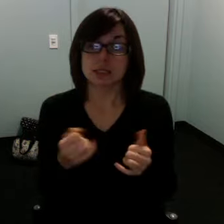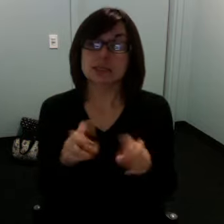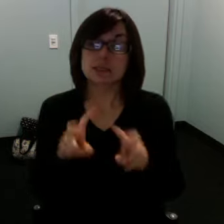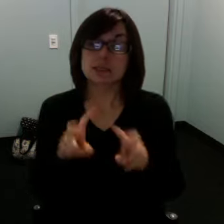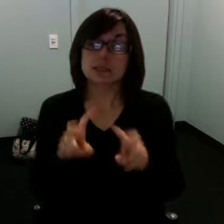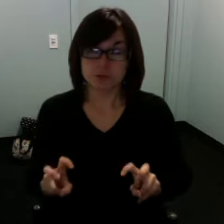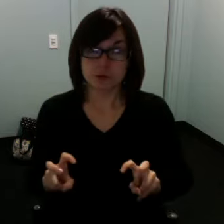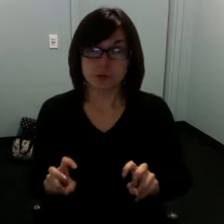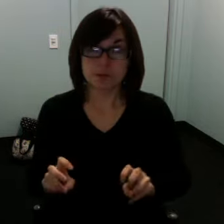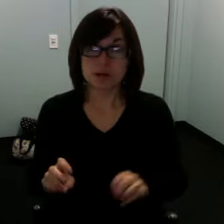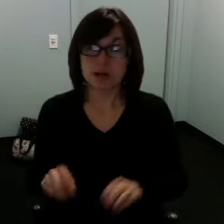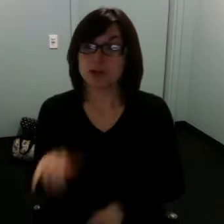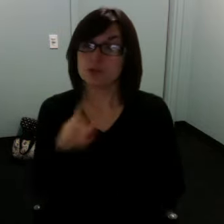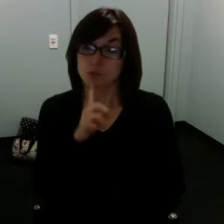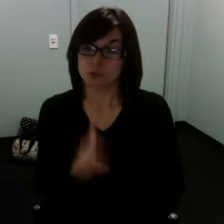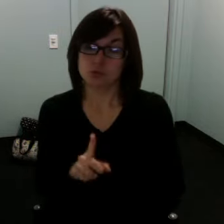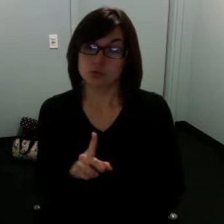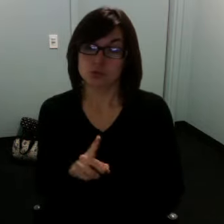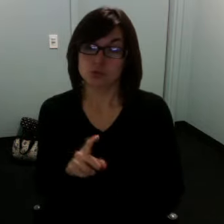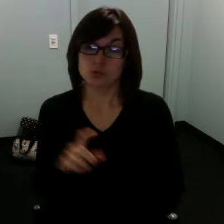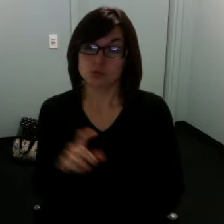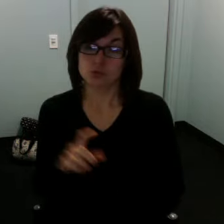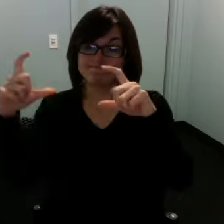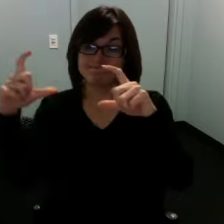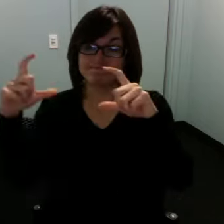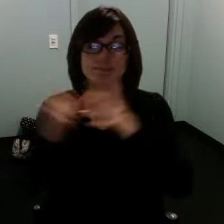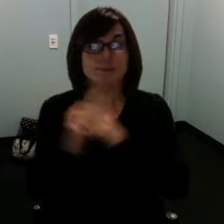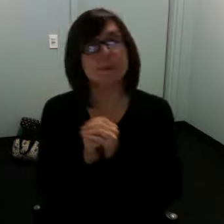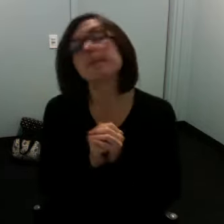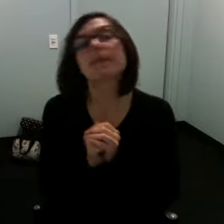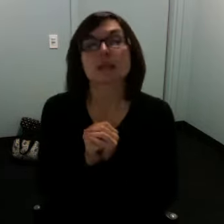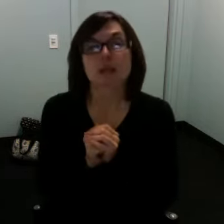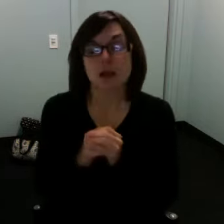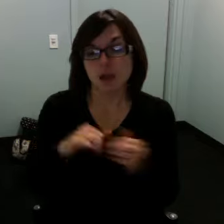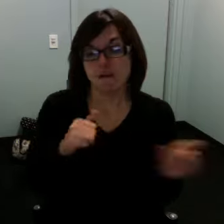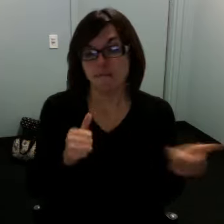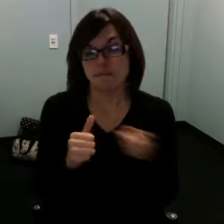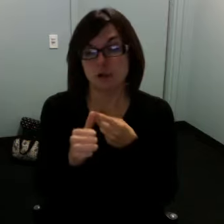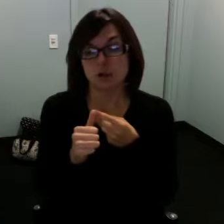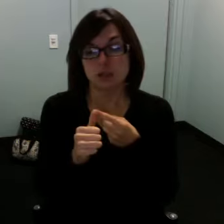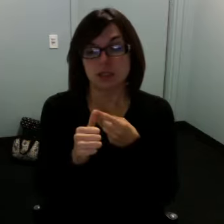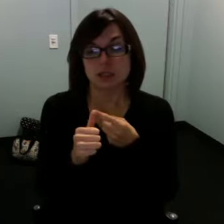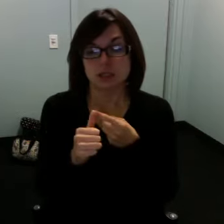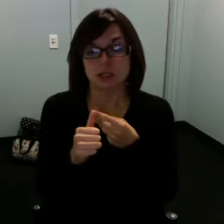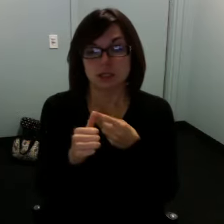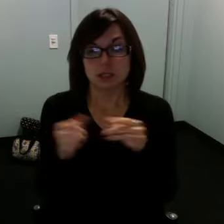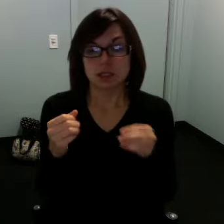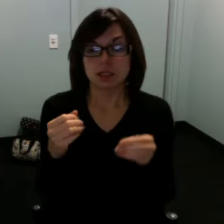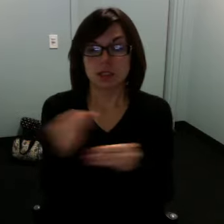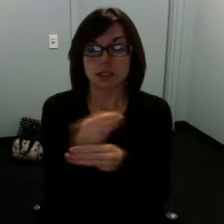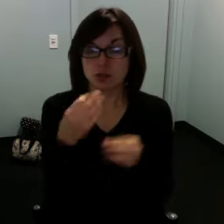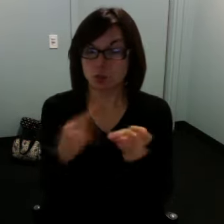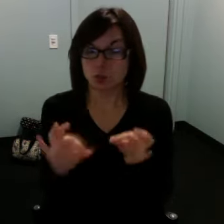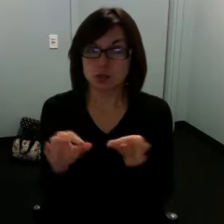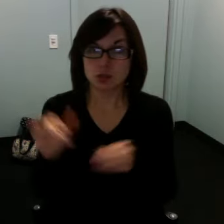of this system. In the first equation, we substitute x equals 3, y equals 1, and we get 1